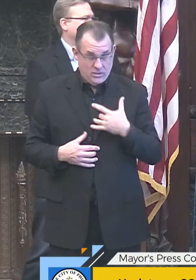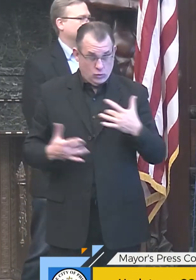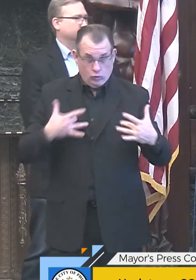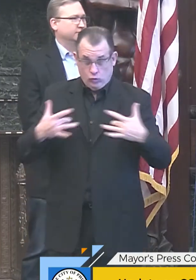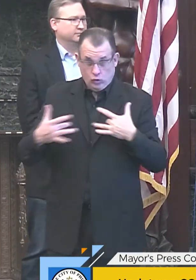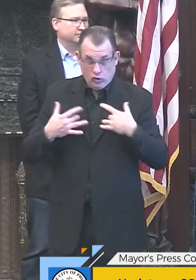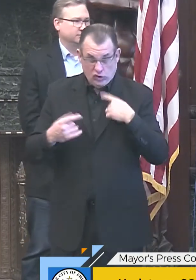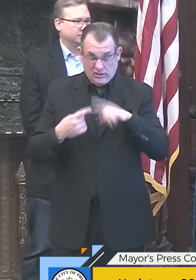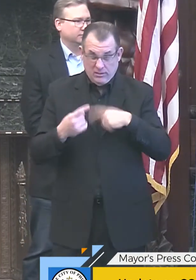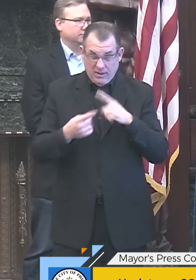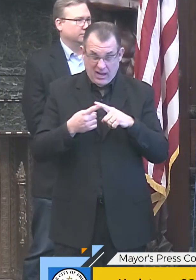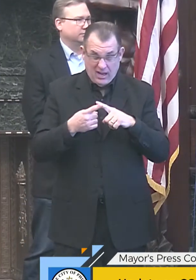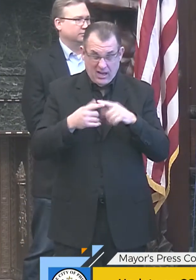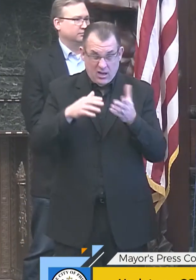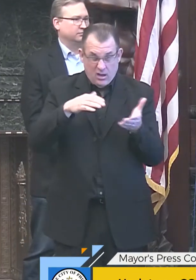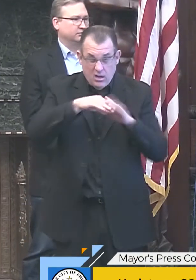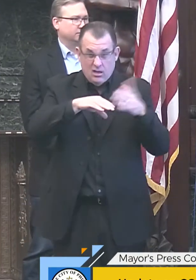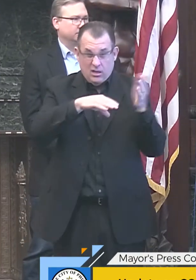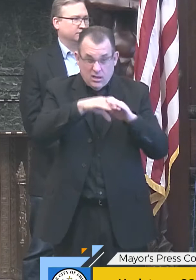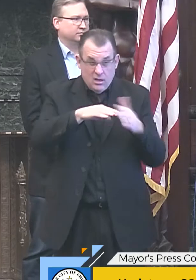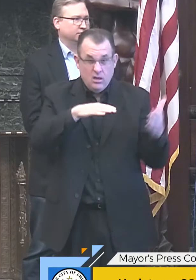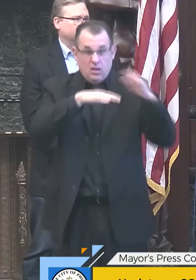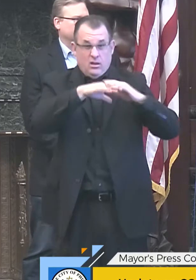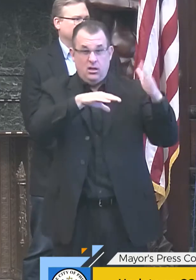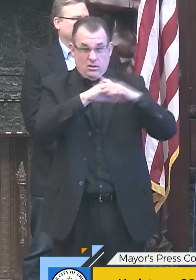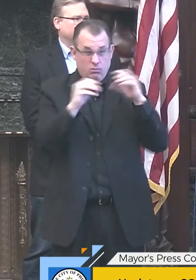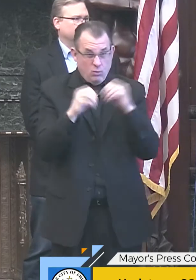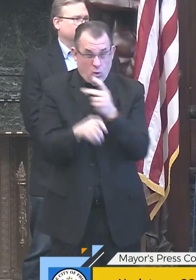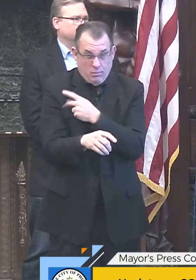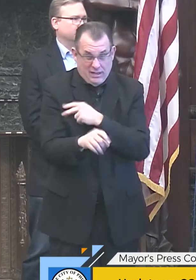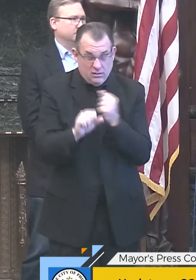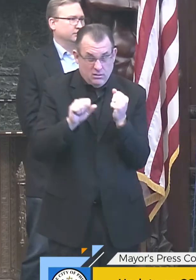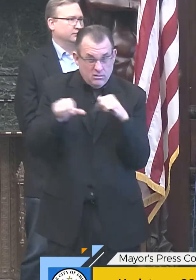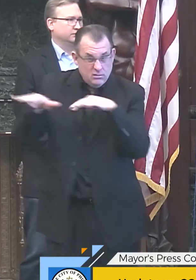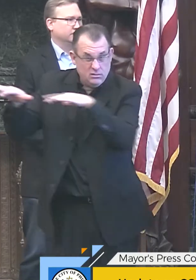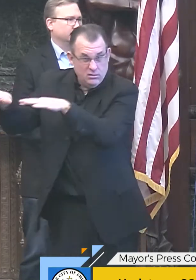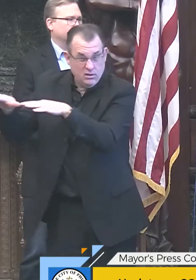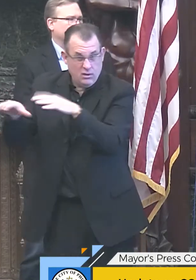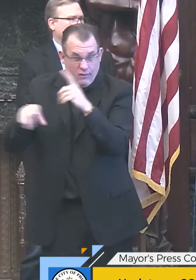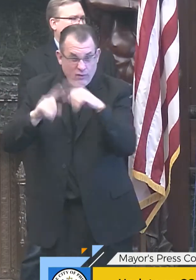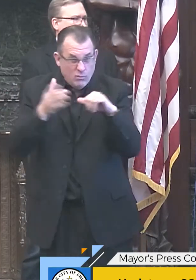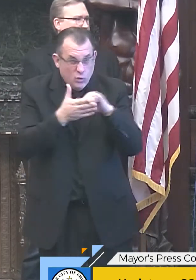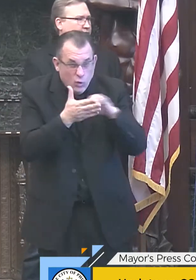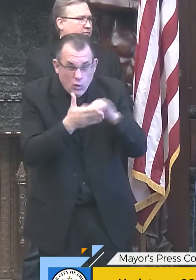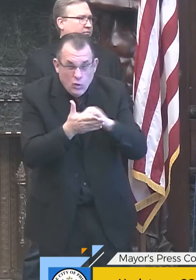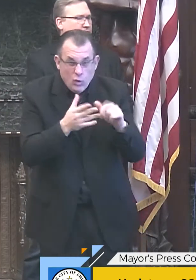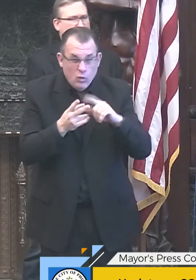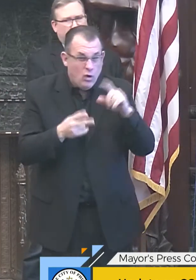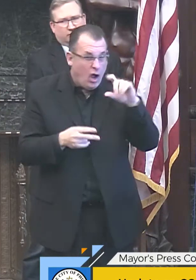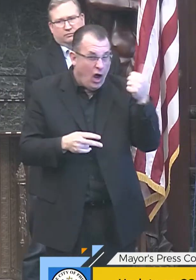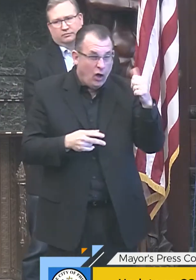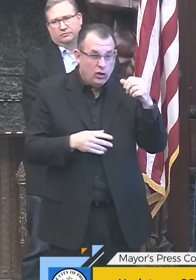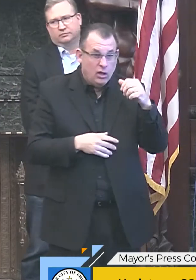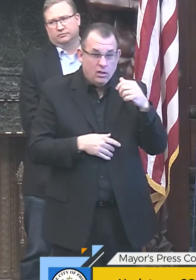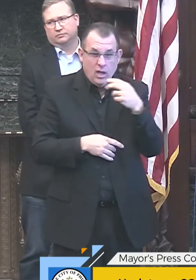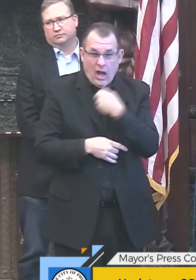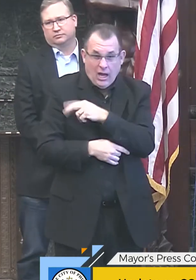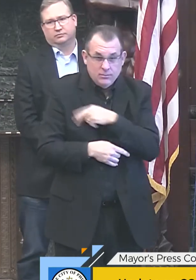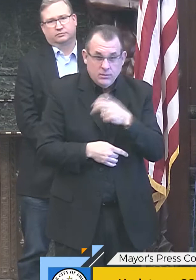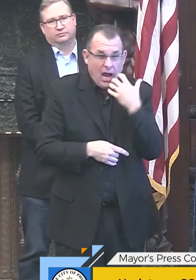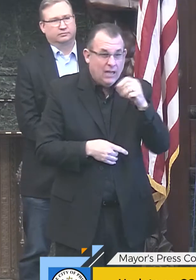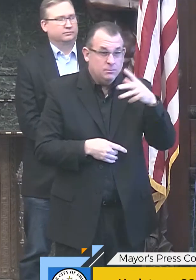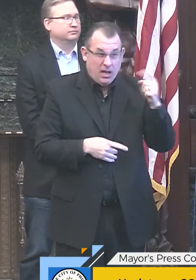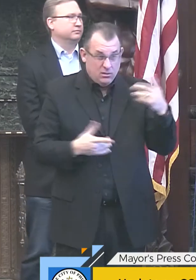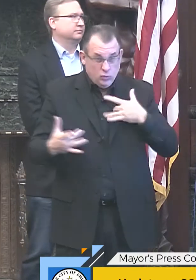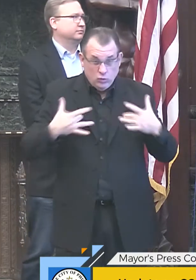from New York or other hotspots? I'm sorry, I didn't understand the question. Can you repeat it? Yeah, how concerned are you